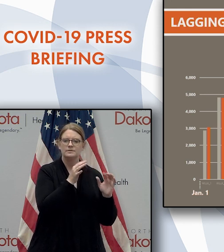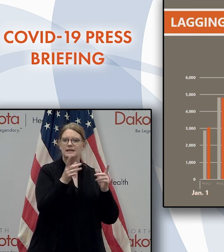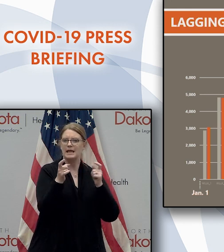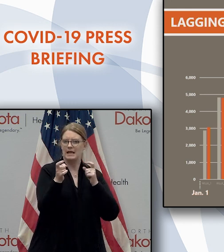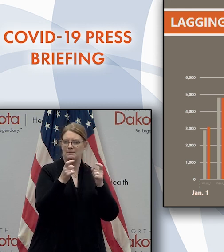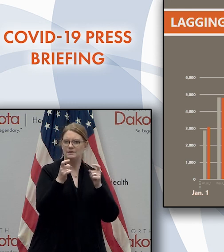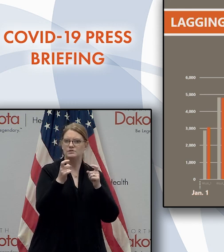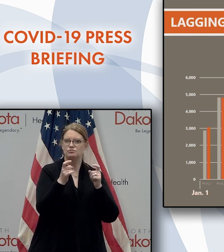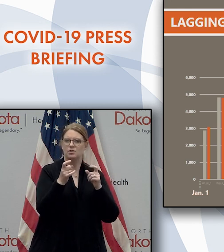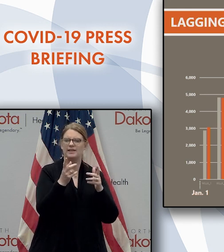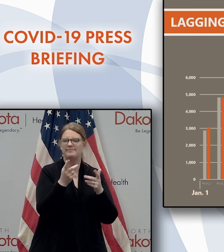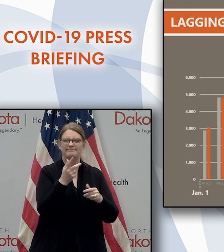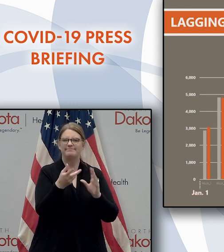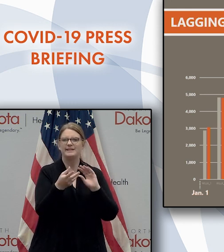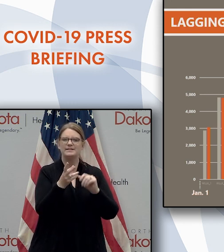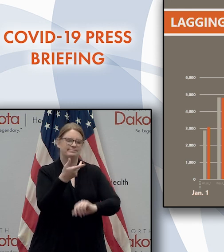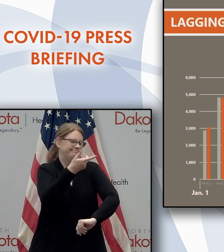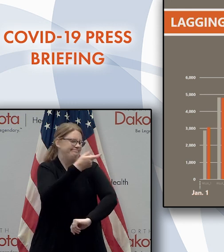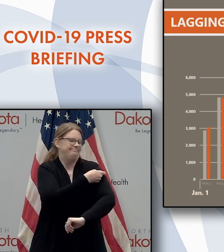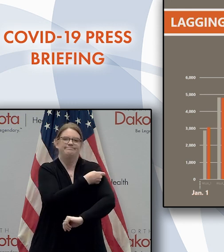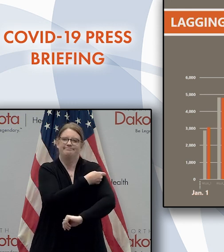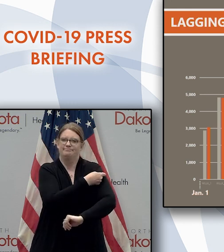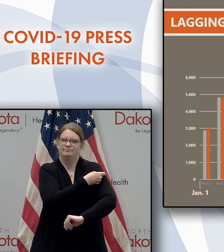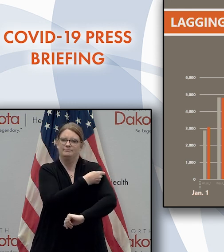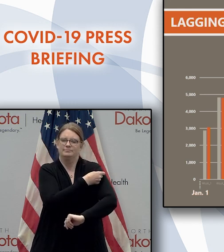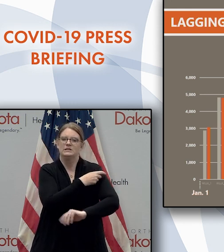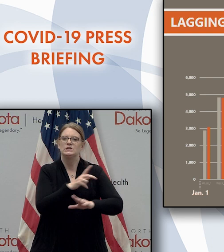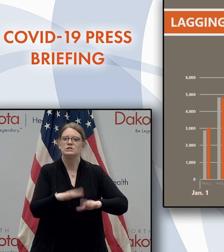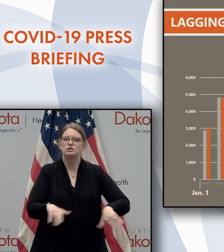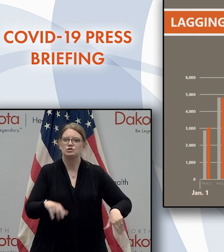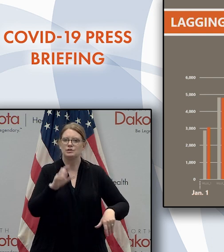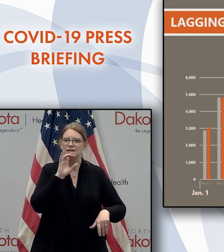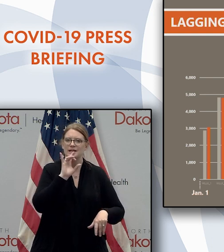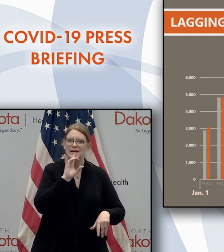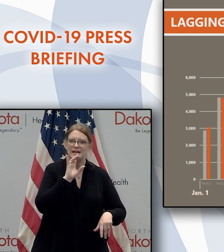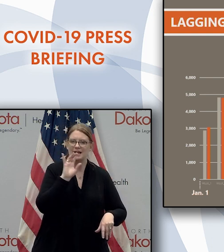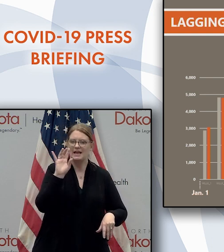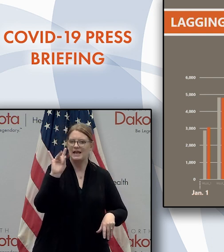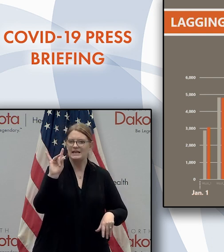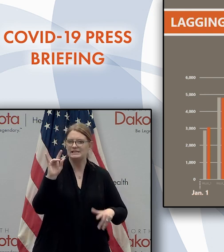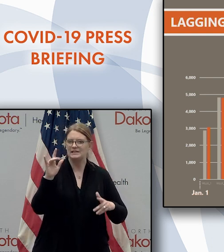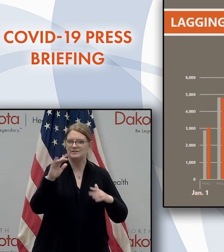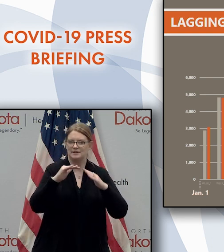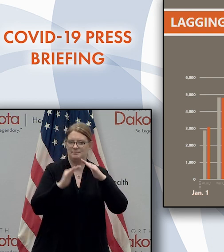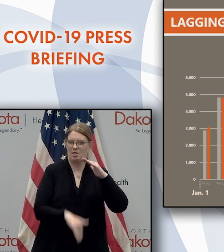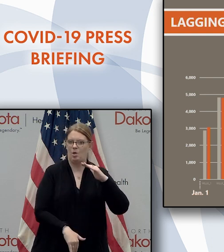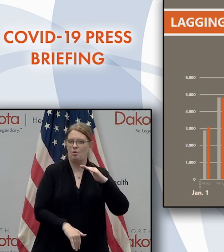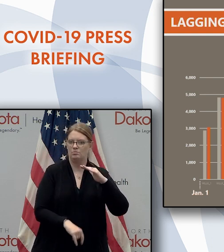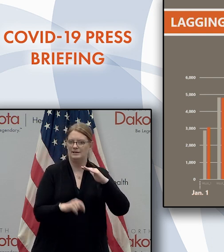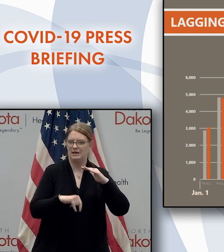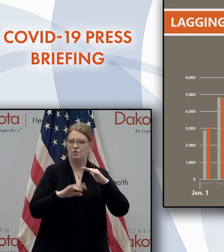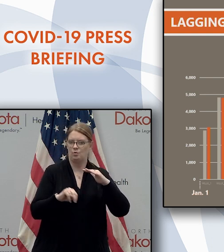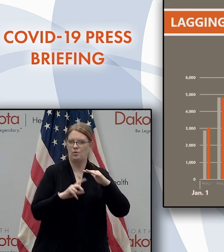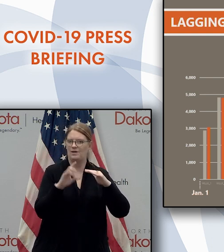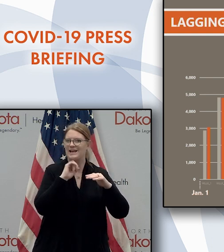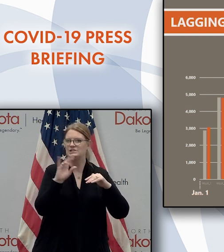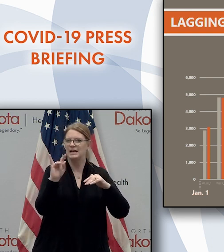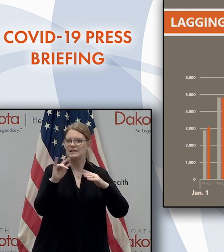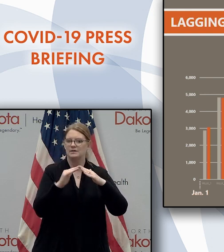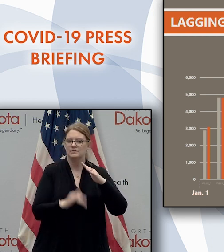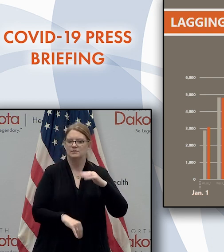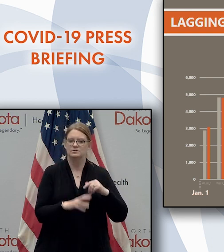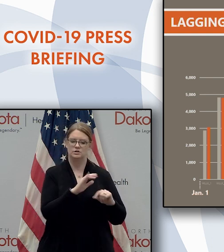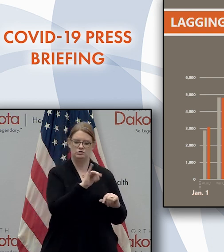administration of doses to children ages 18 and younger in North Dakota through January